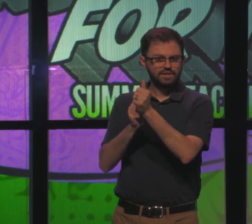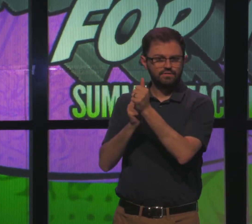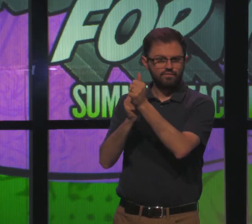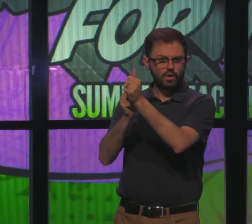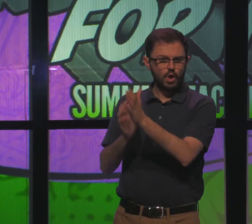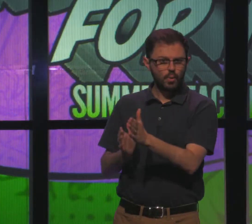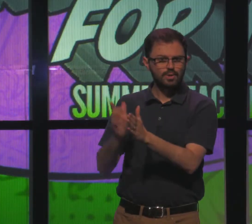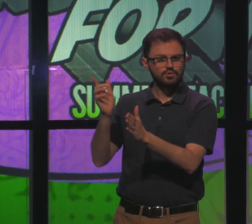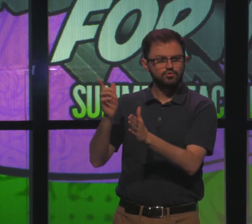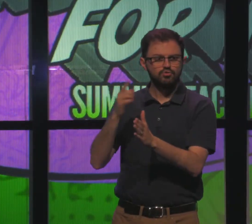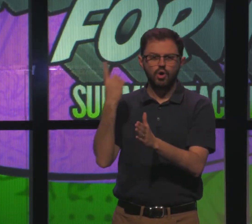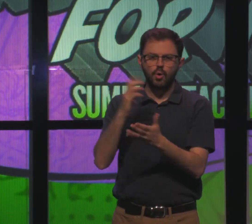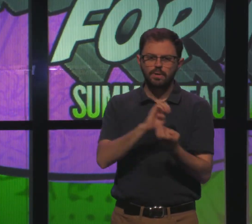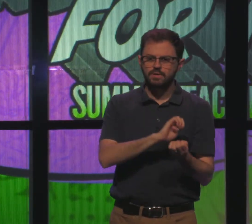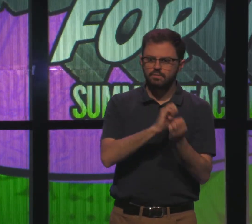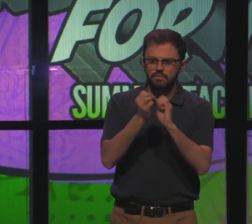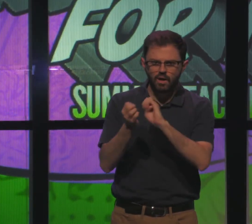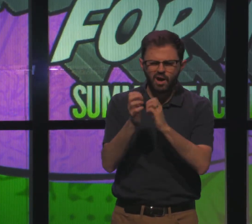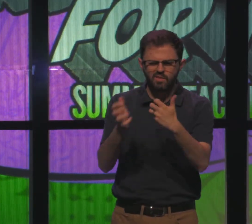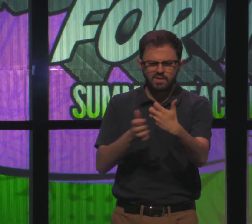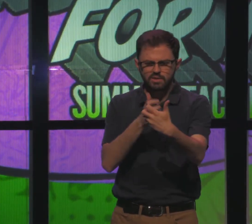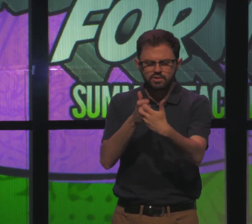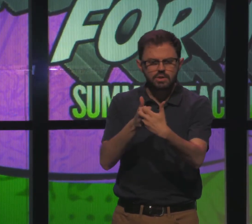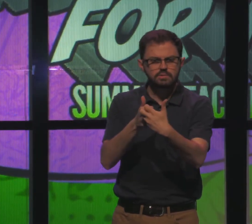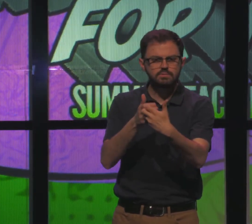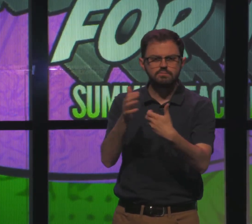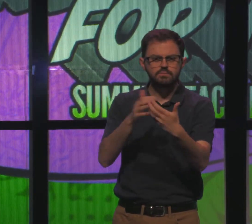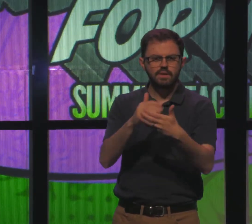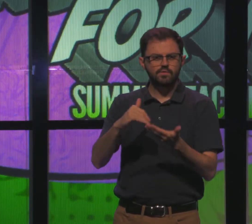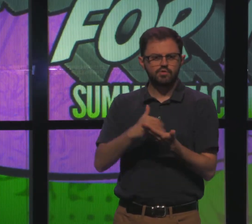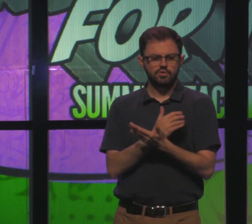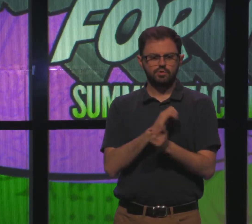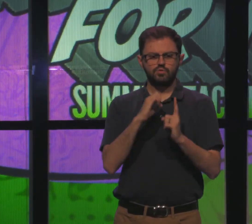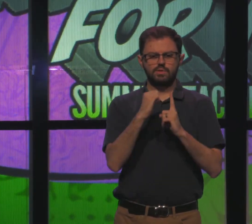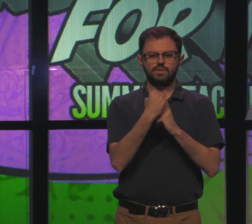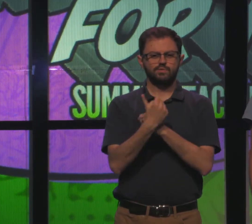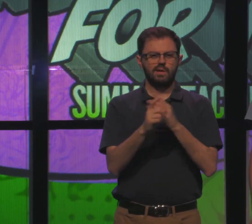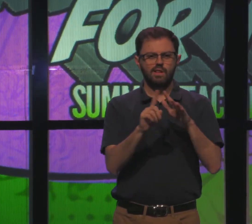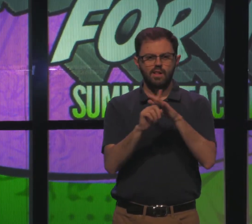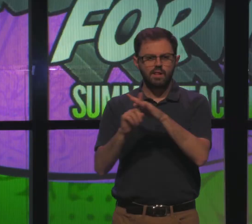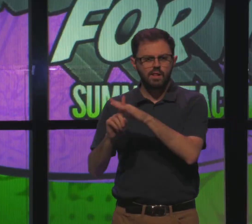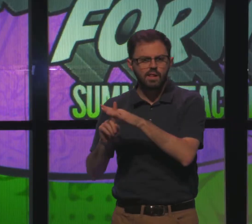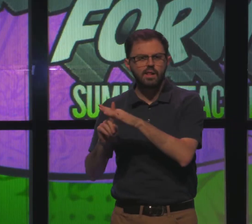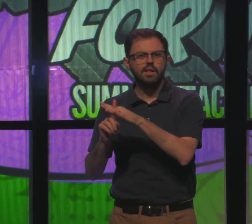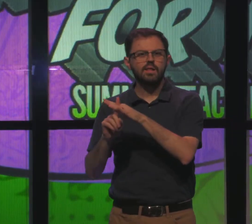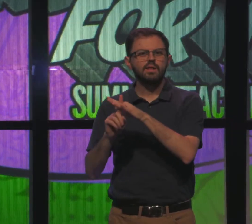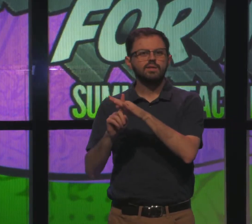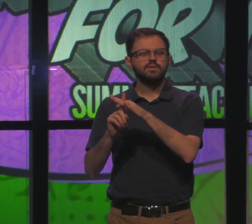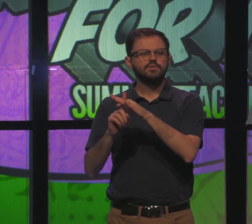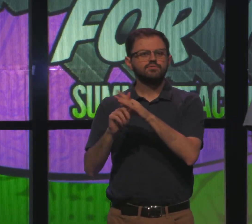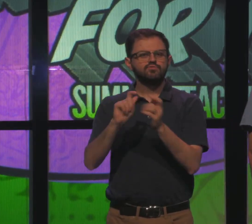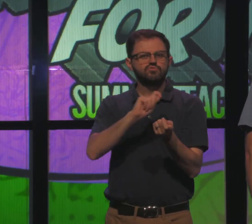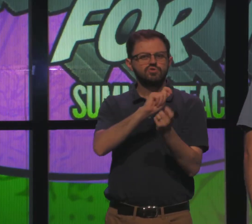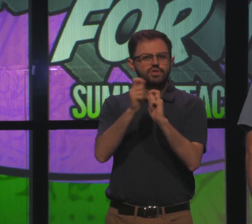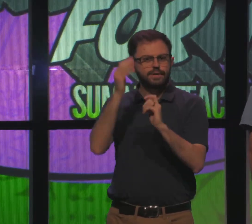adjust to new realities, to establish new